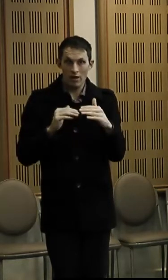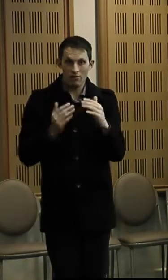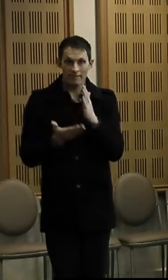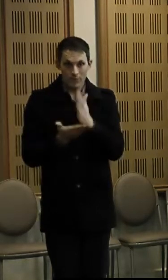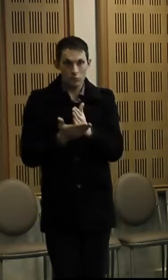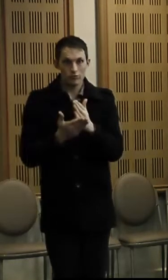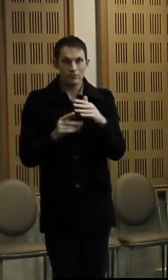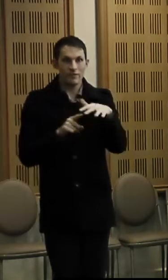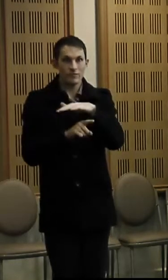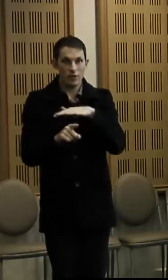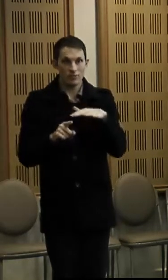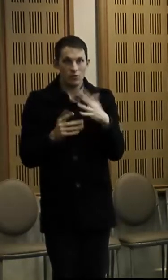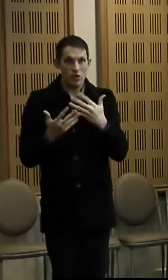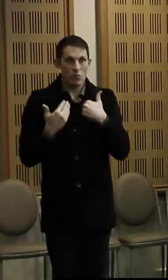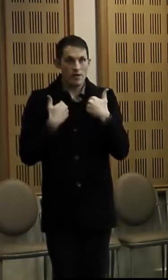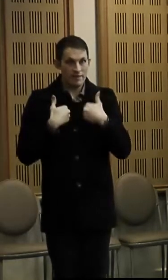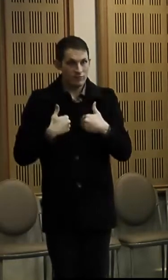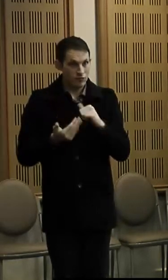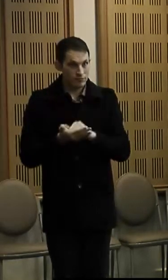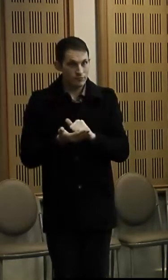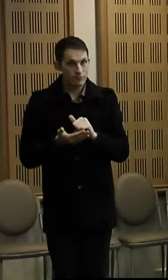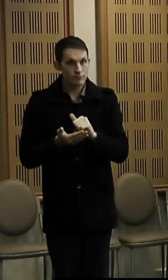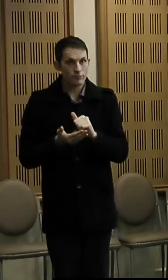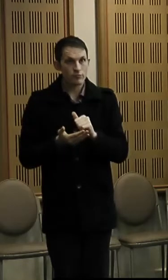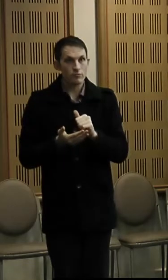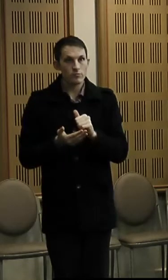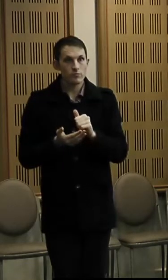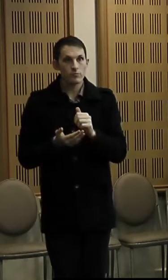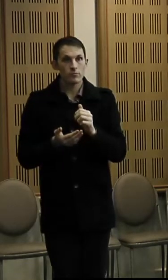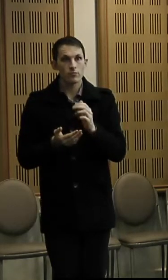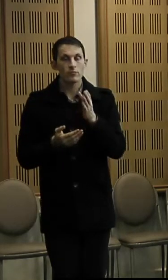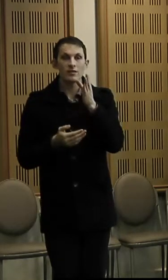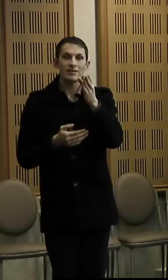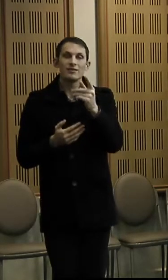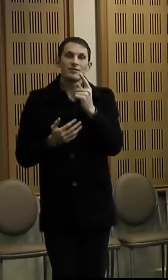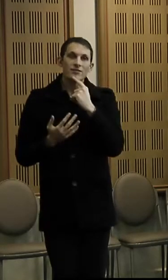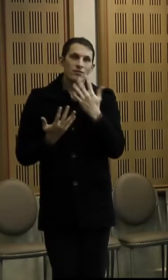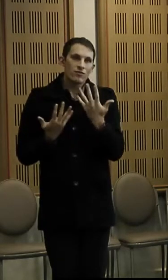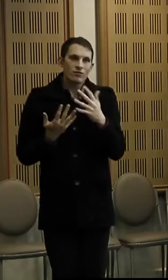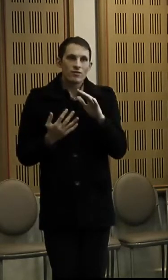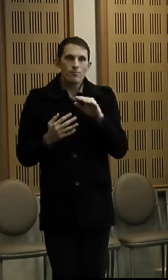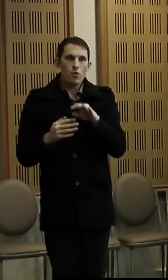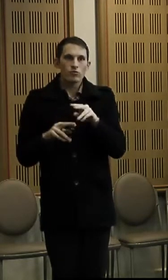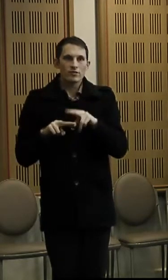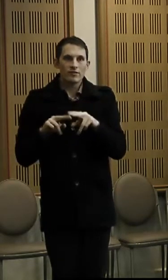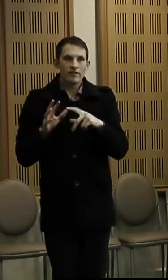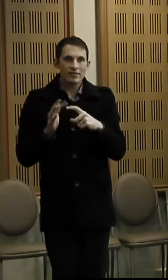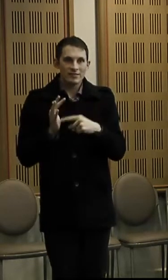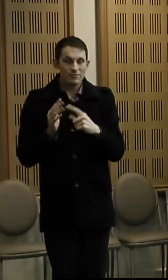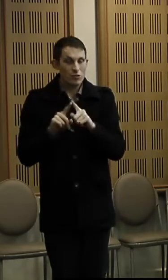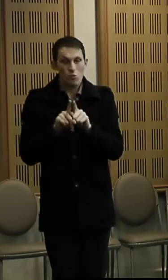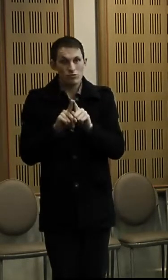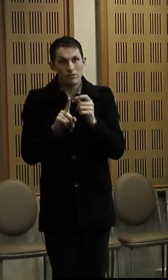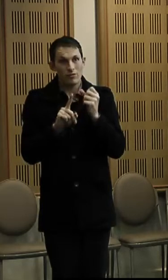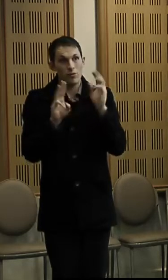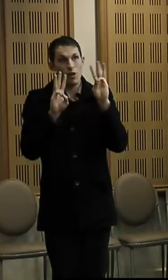So where we live, no? In part, it's multifaceted, but it's also climate as well. So